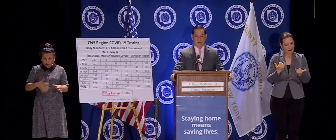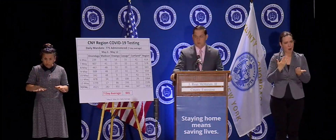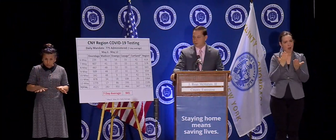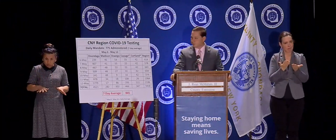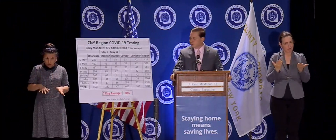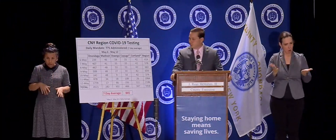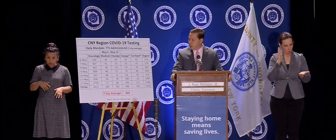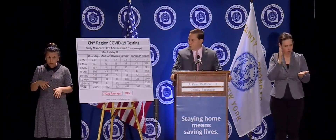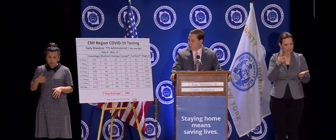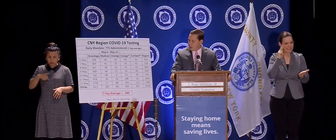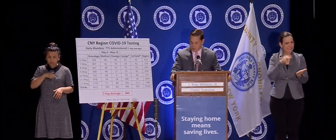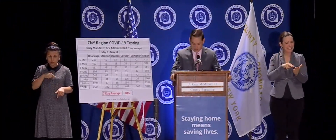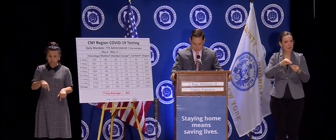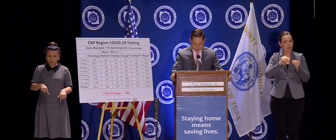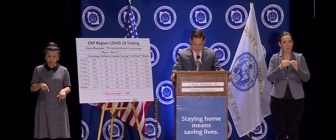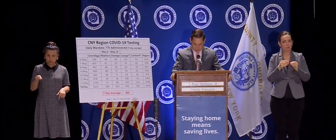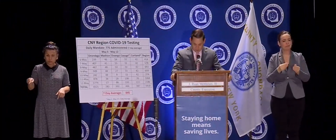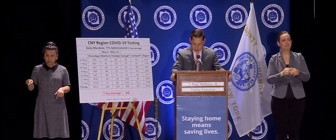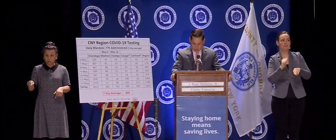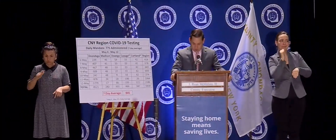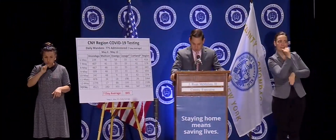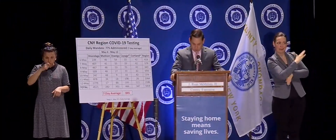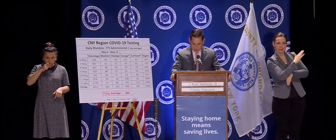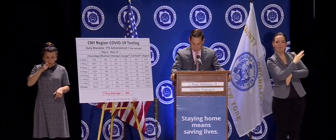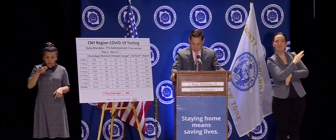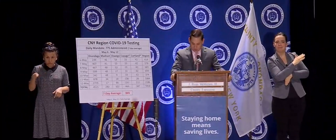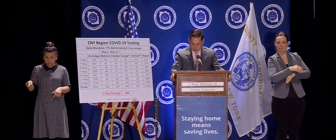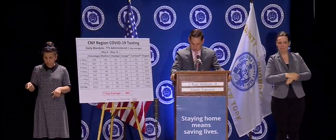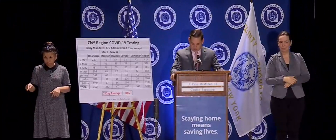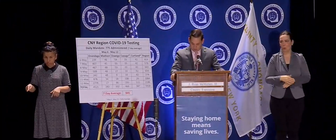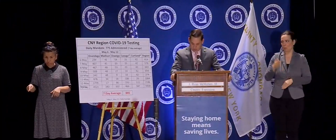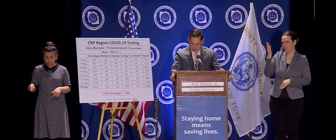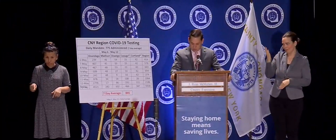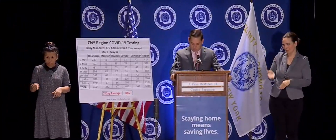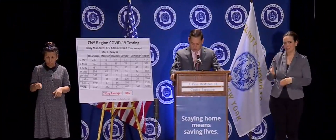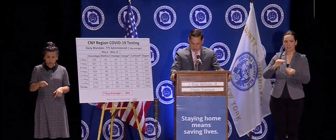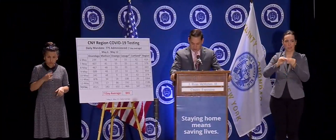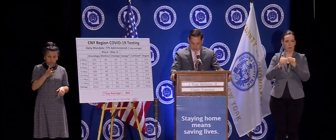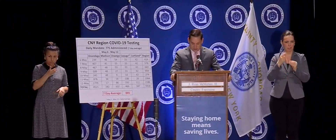tests have happened and where they have happened. So